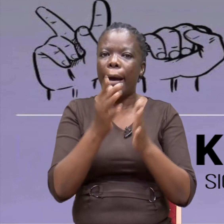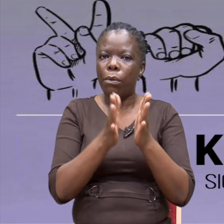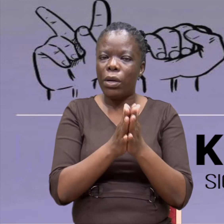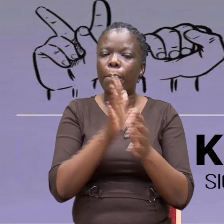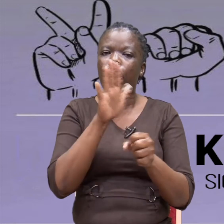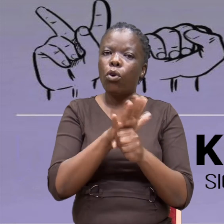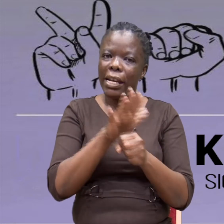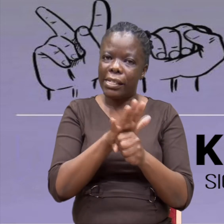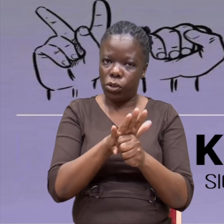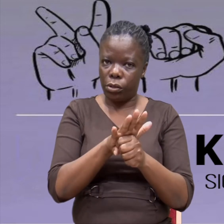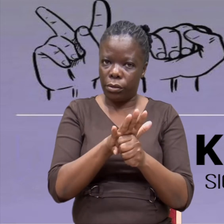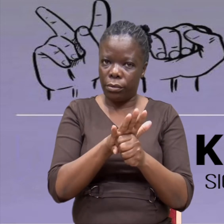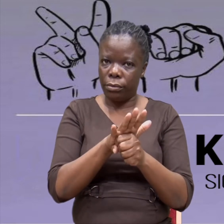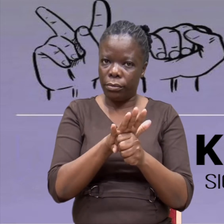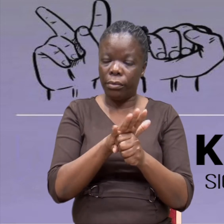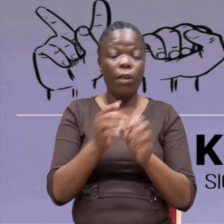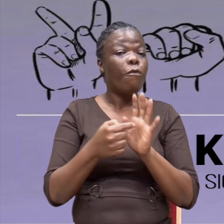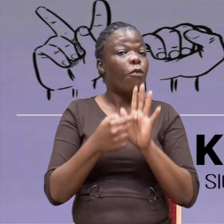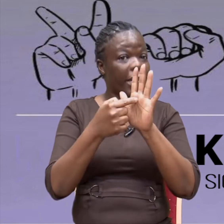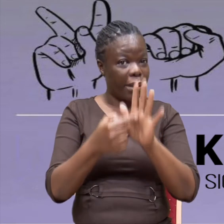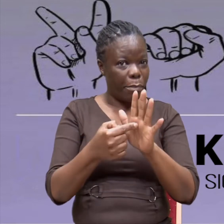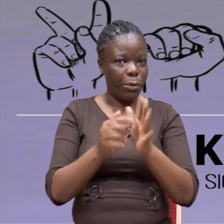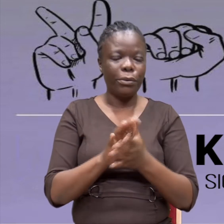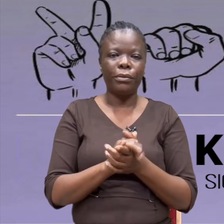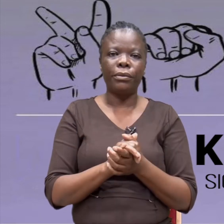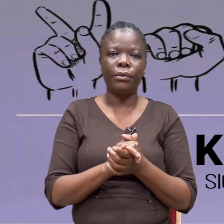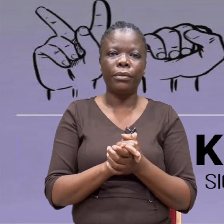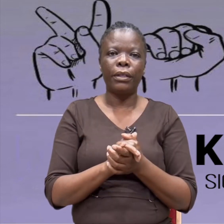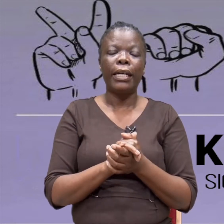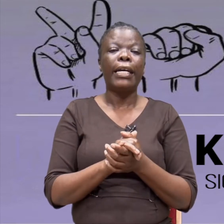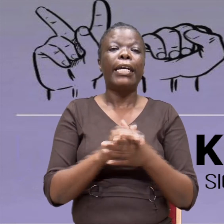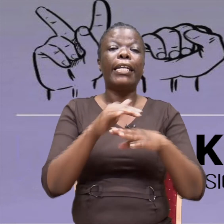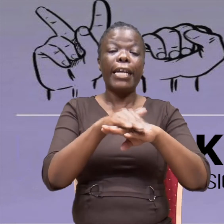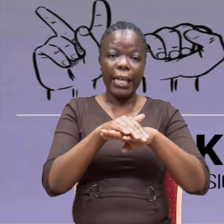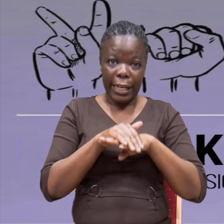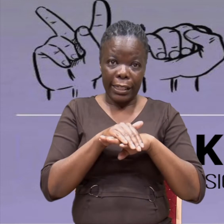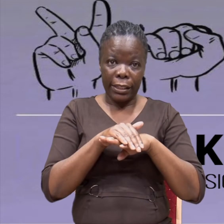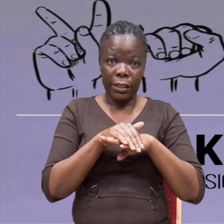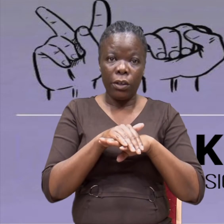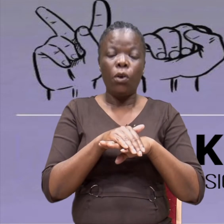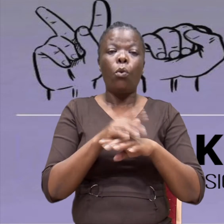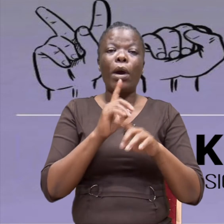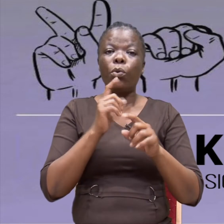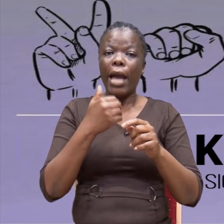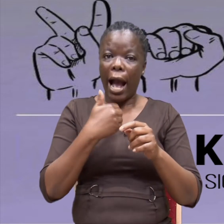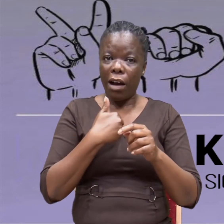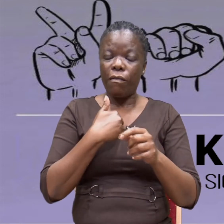with pluralization. For example, in English, when we have a